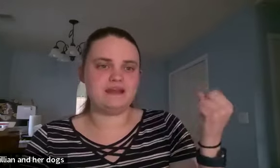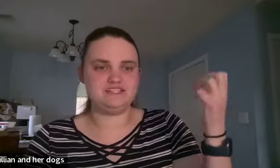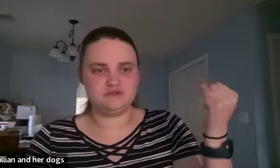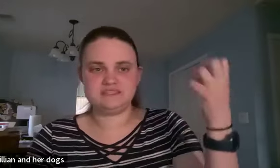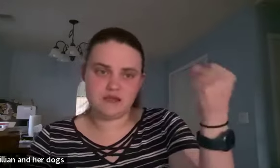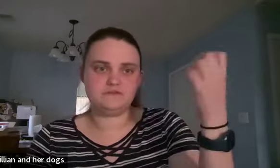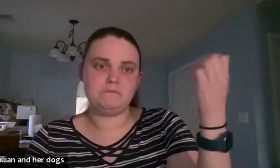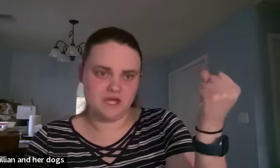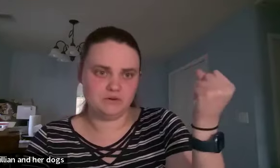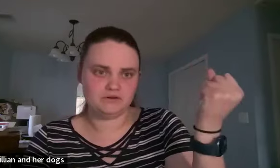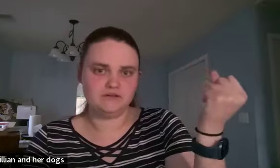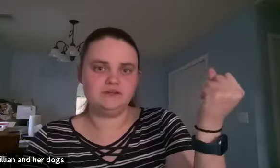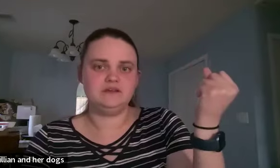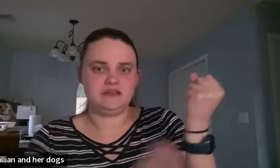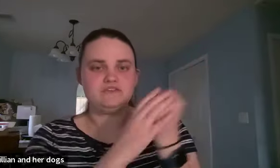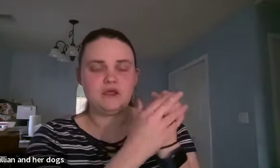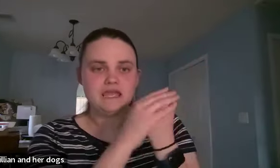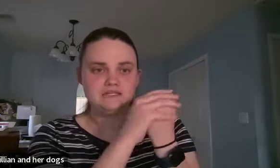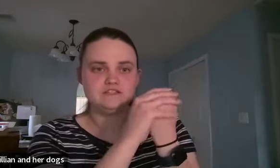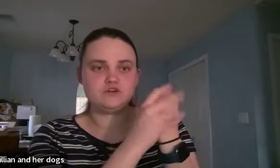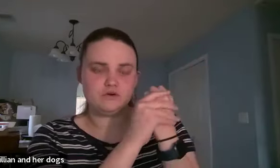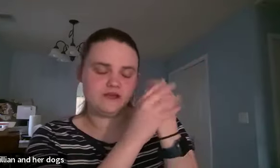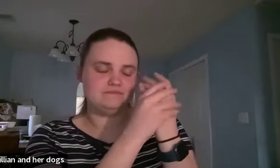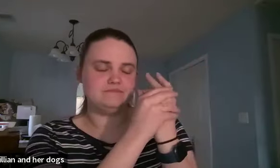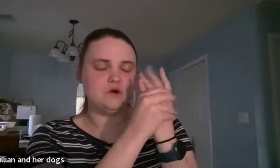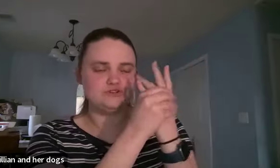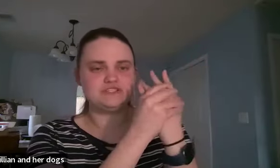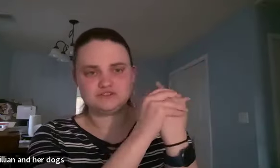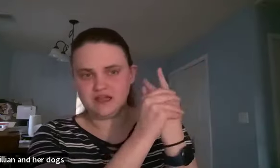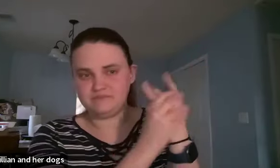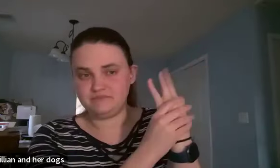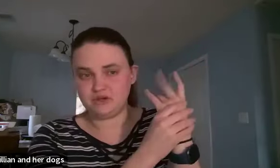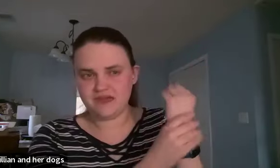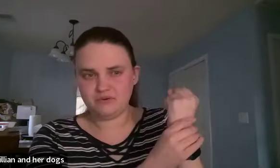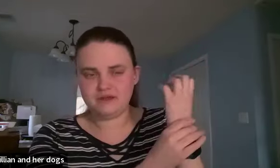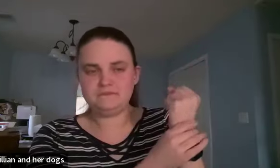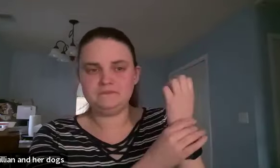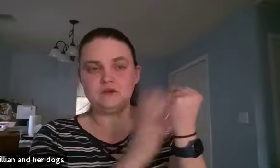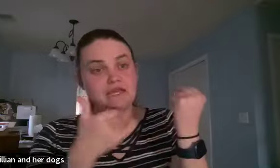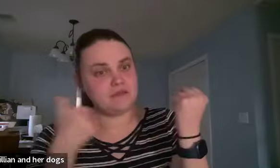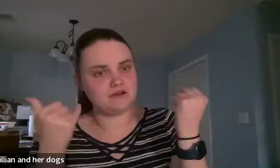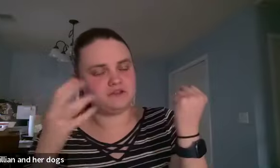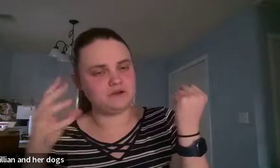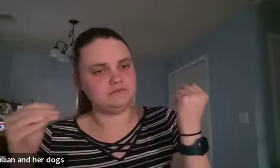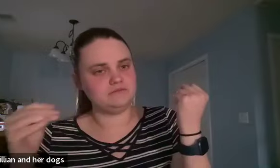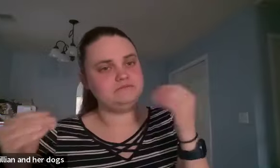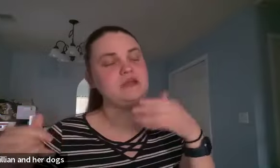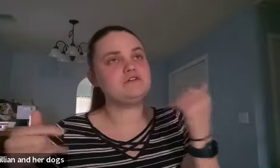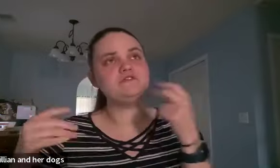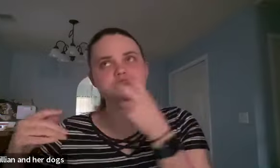already do the sign for milk. Like their hands, their fine motor skills are kind of good at that point, or getting better. They're better than